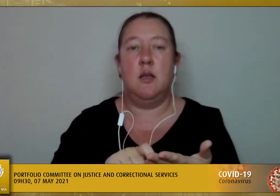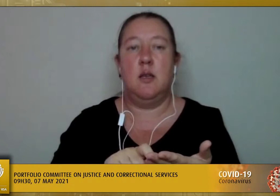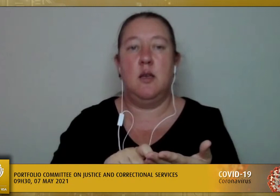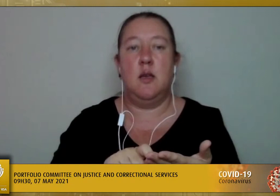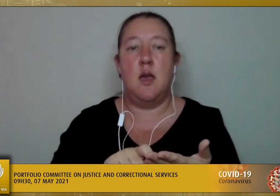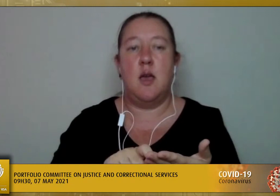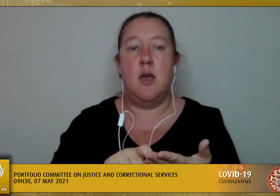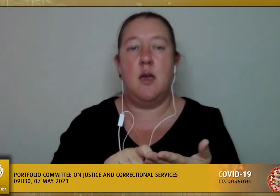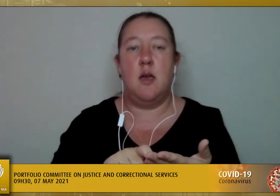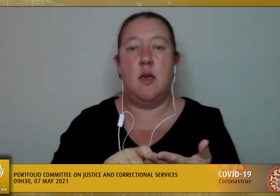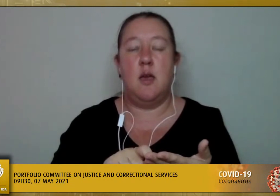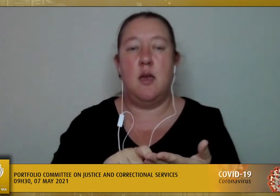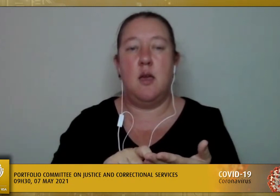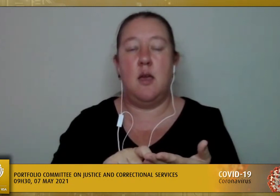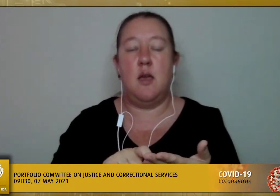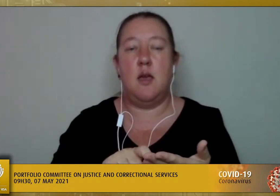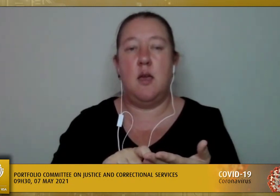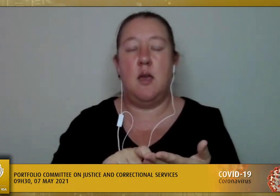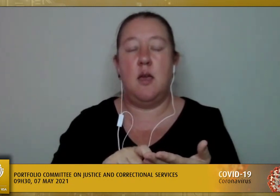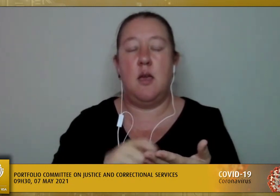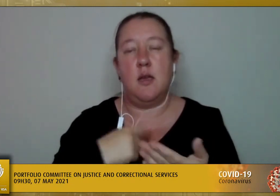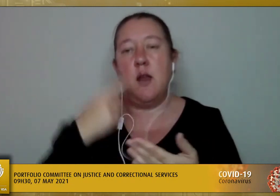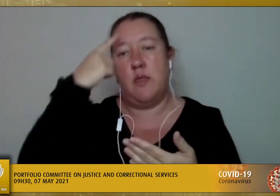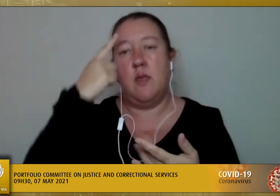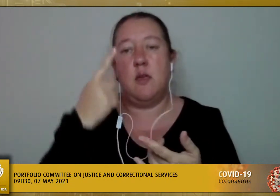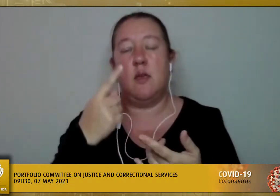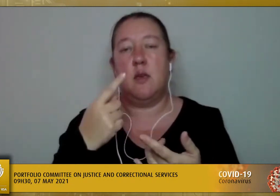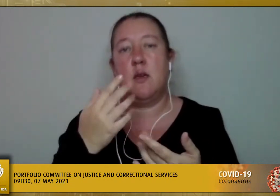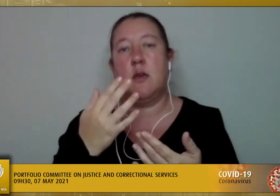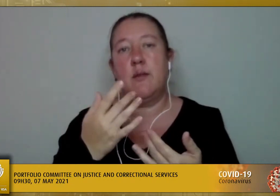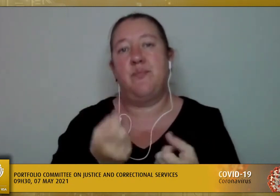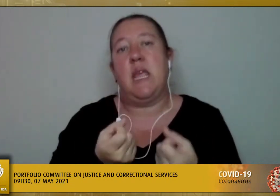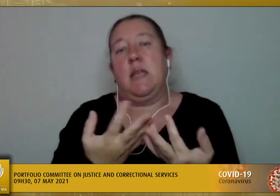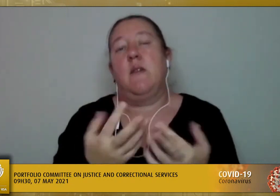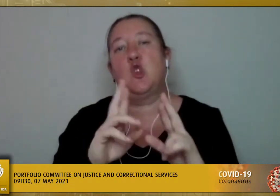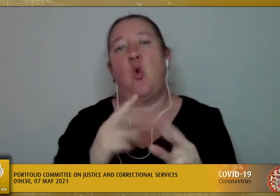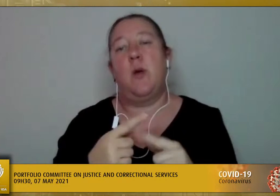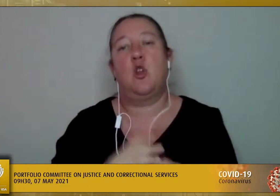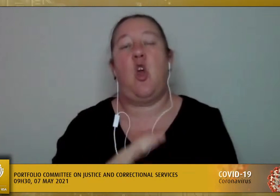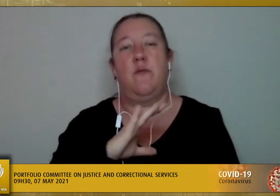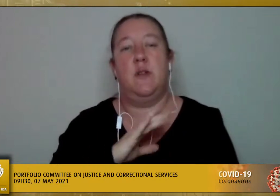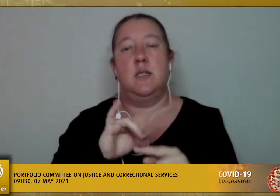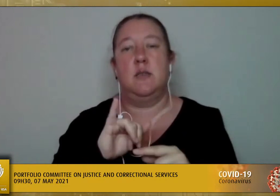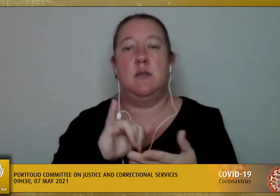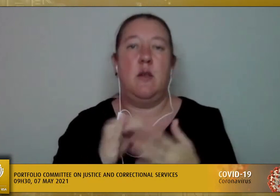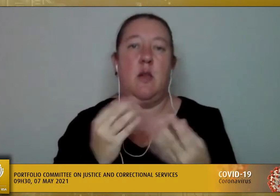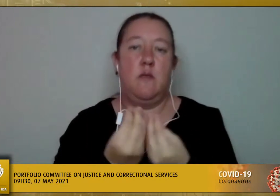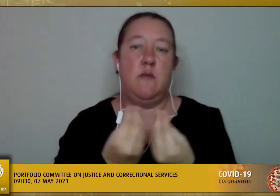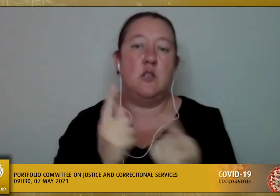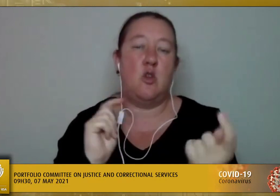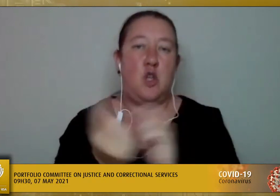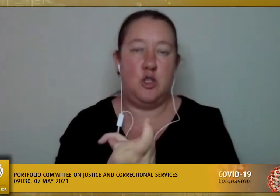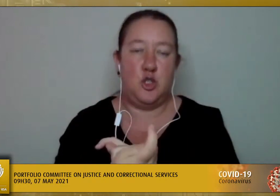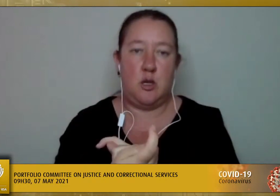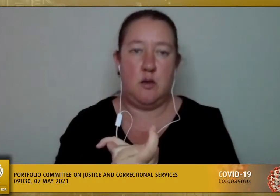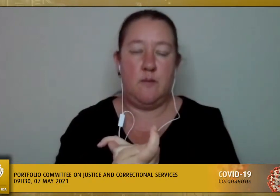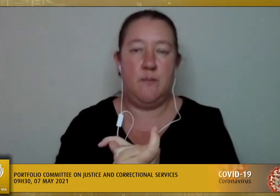um and it's I think it gives hope and confidence that things are changing